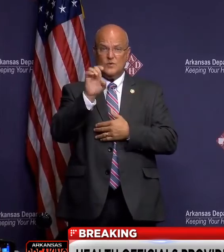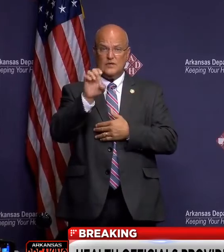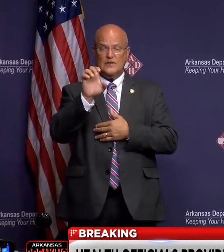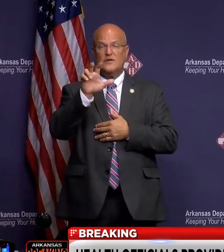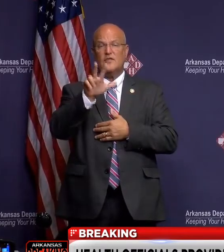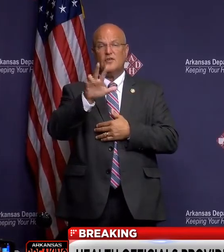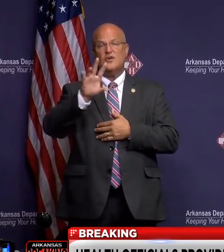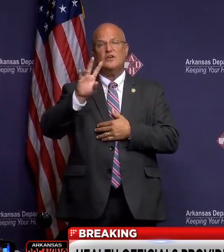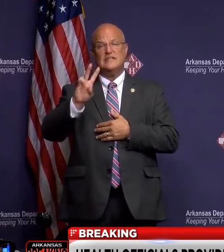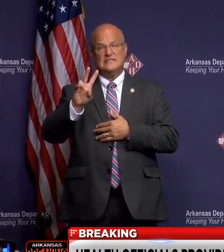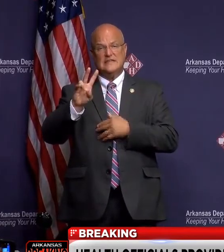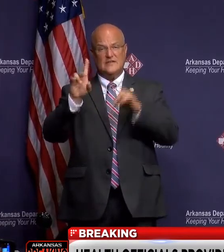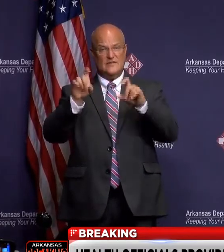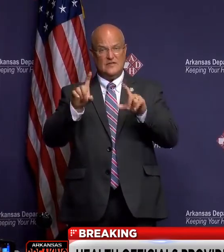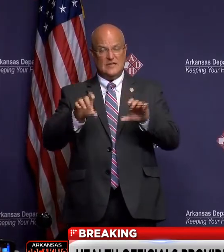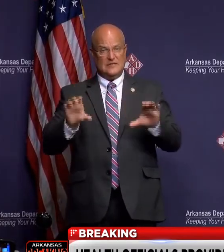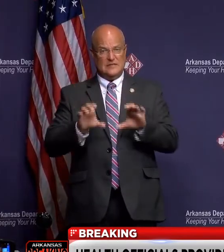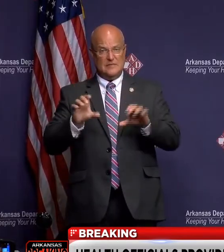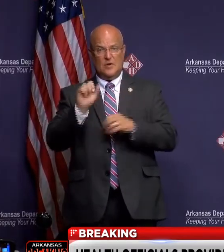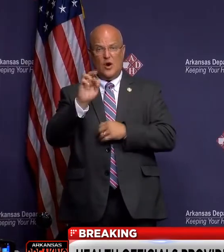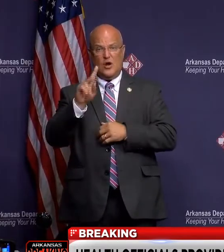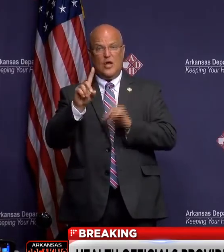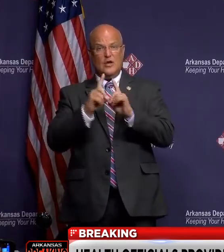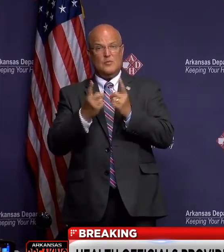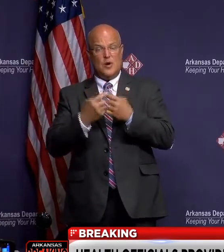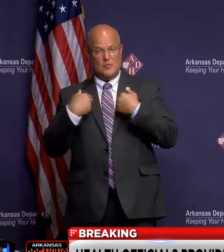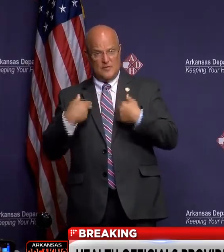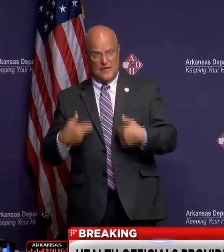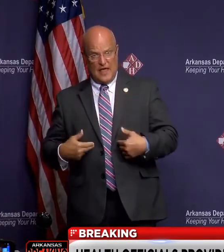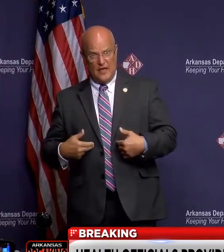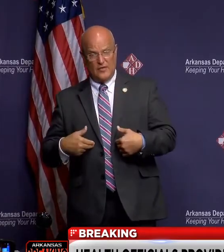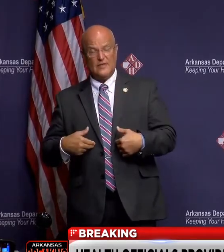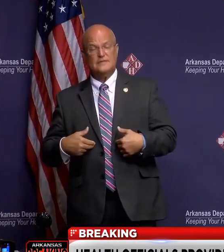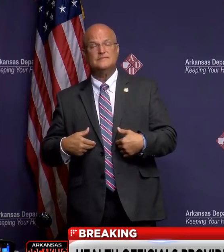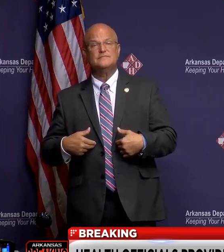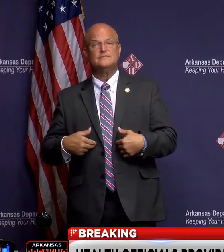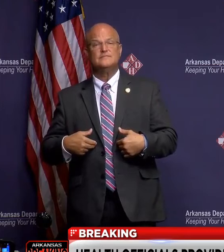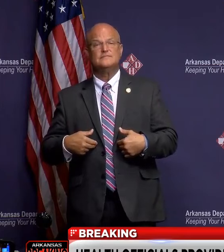1,137 of those tests performed by the Arkansas Department of Health,